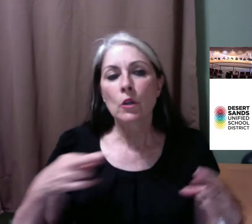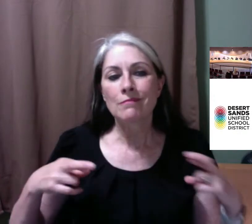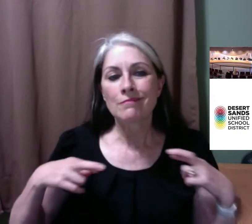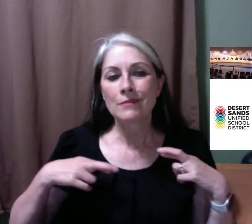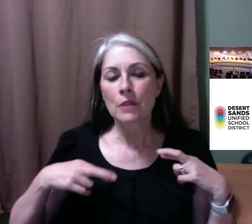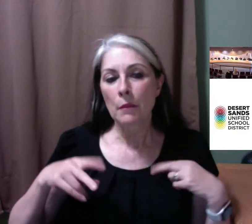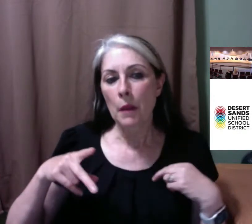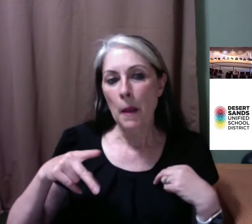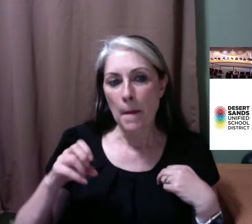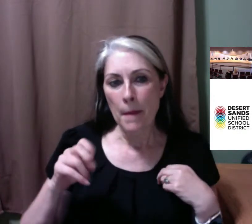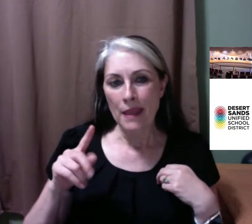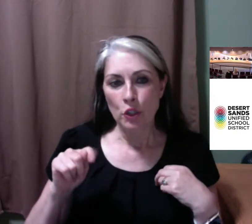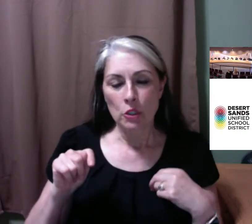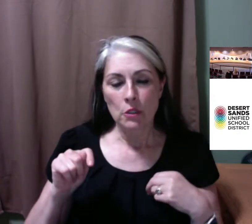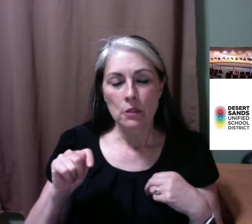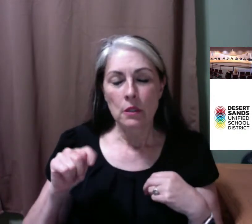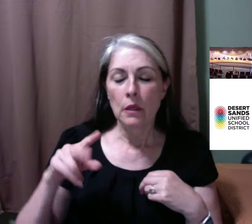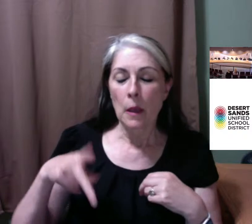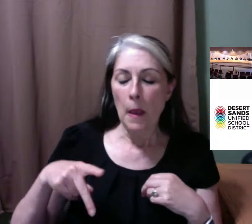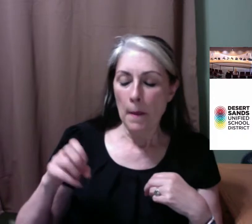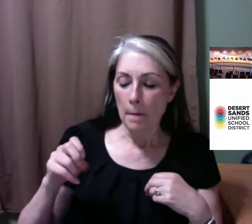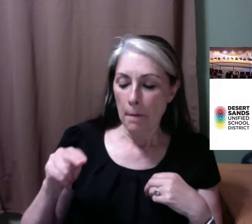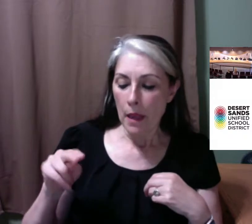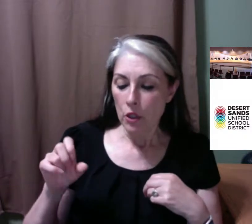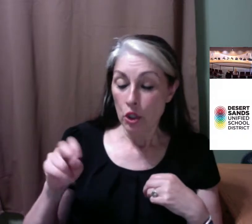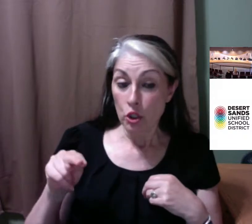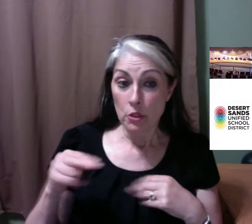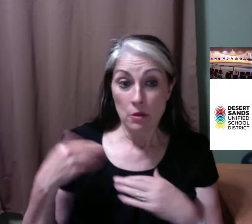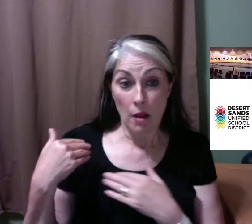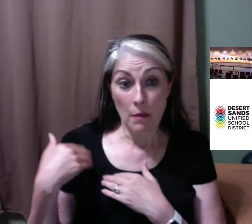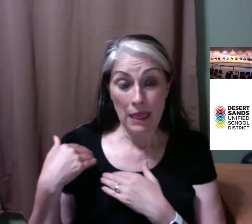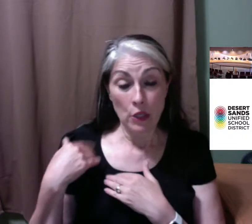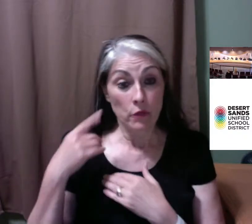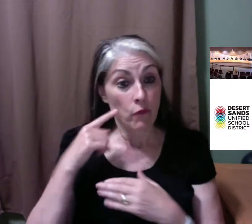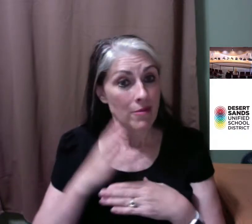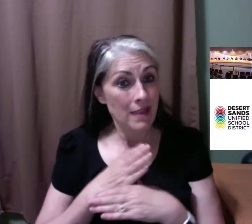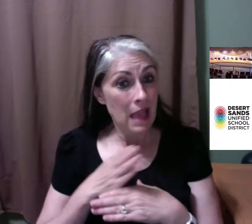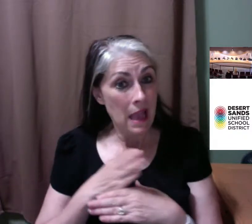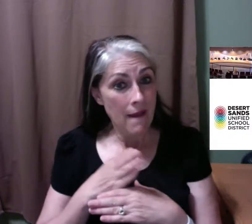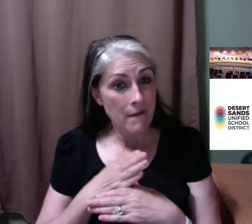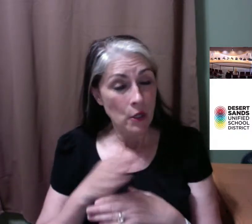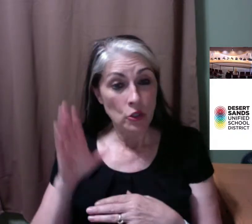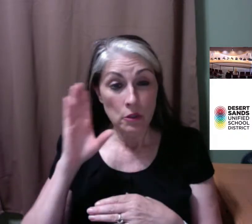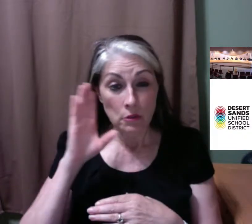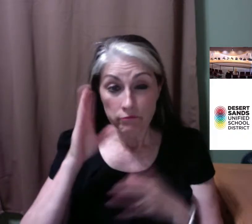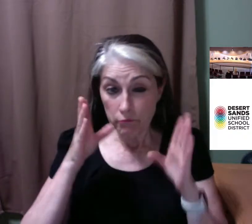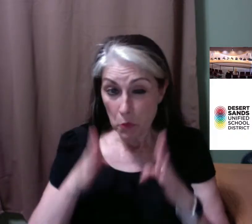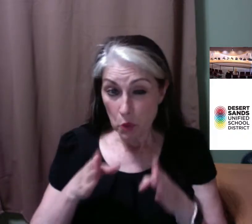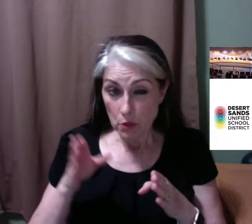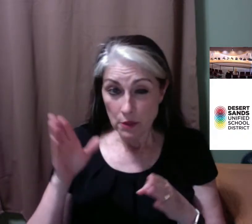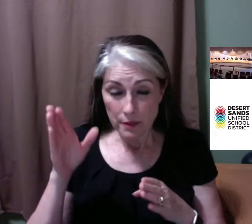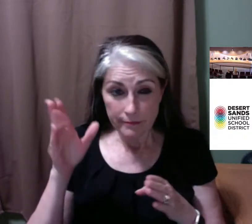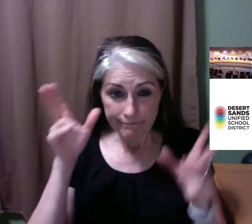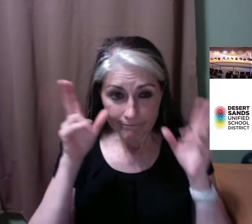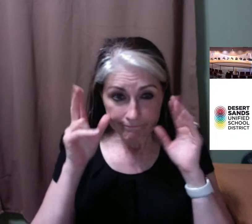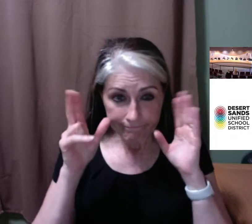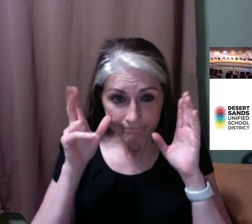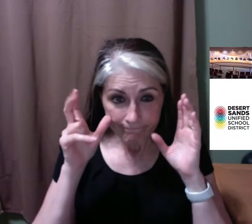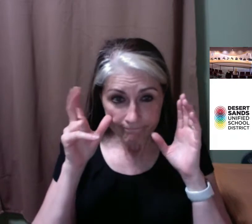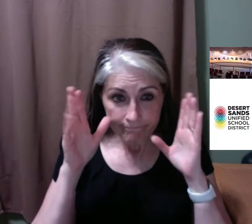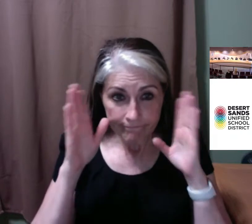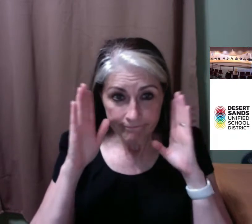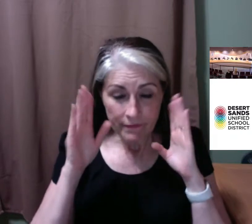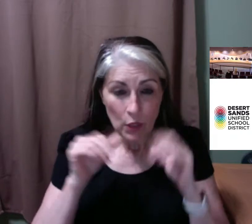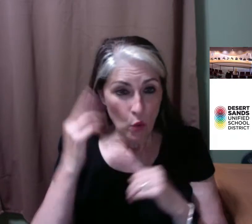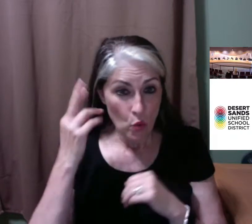And, I think maybe for the average listener out there today and stuff is that they don't realize that